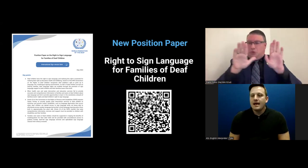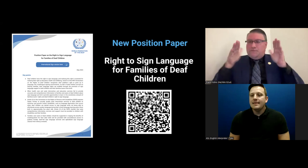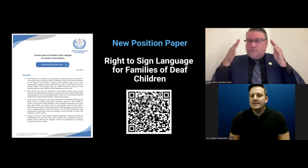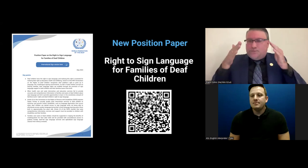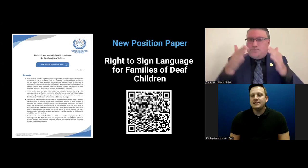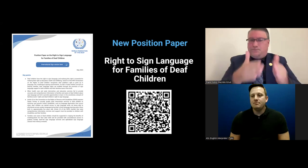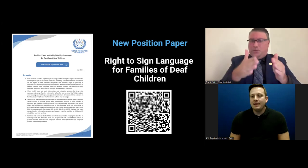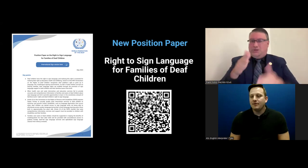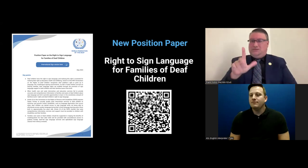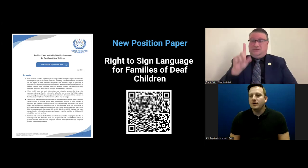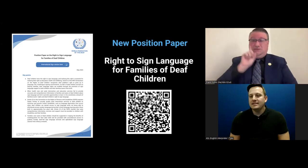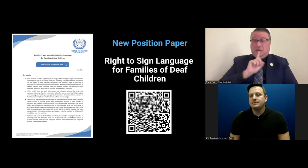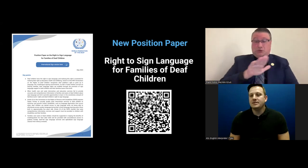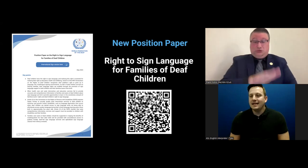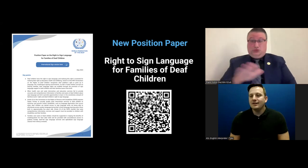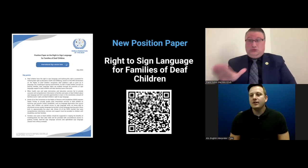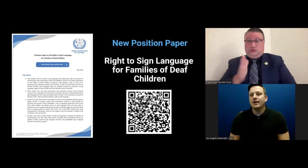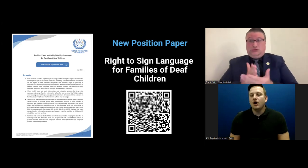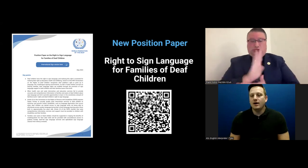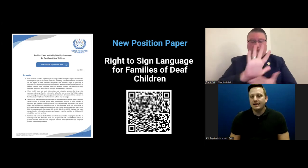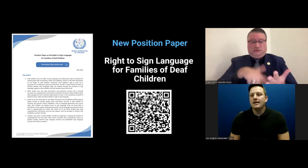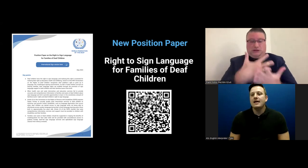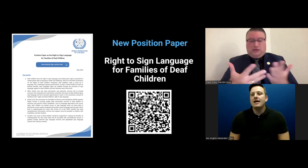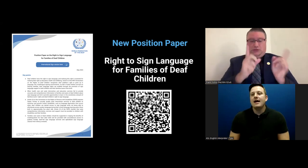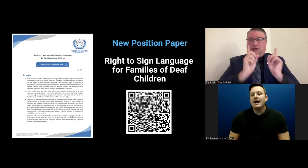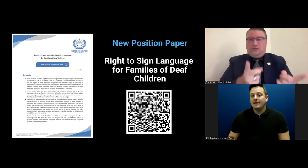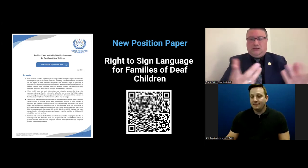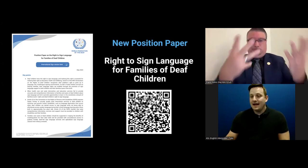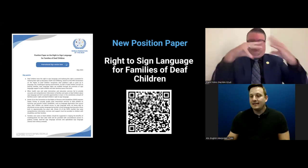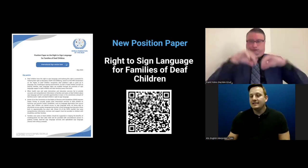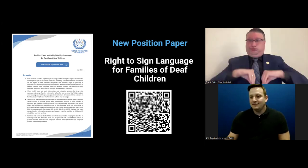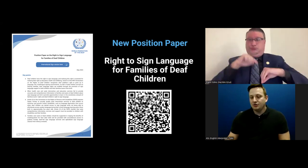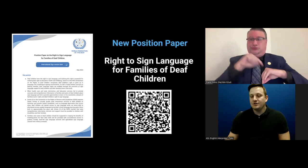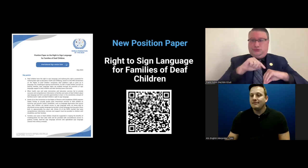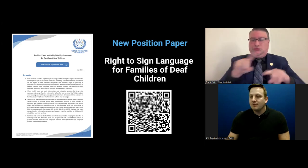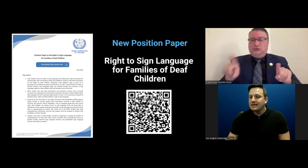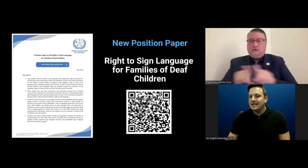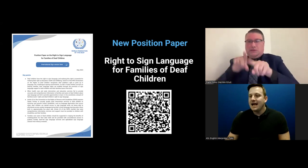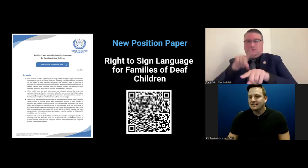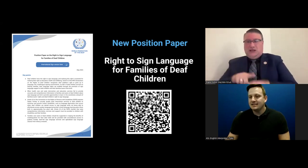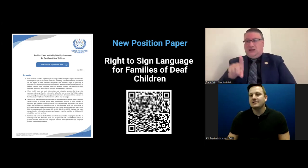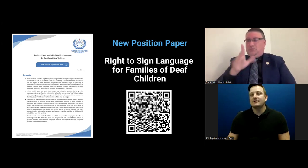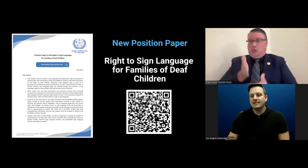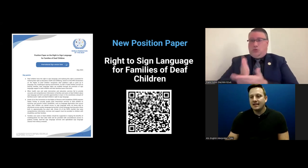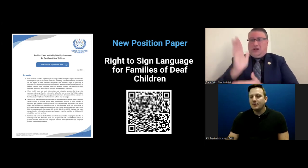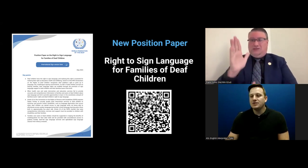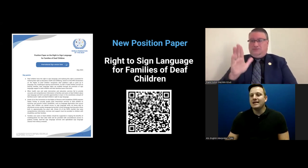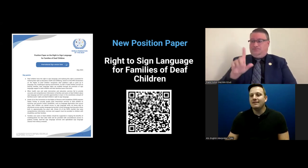And this position paper focuses particularly on the fact that deaf children have a right to access sign language and have